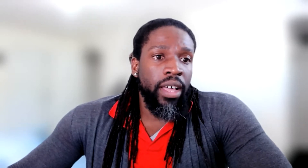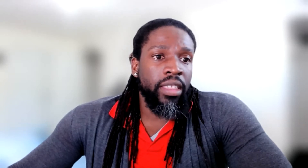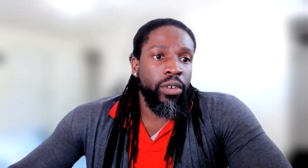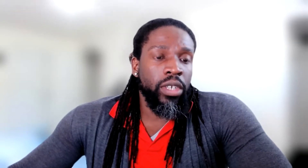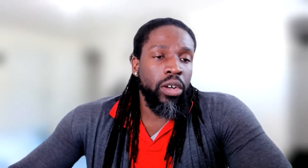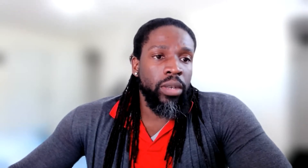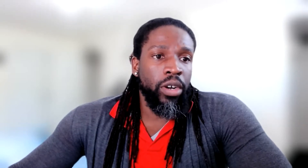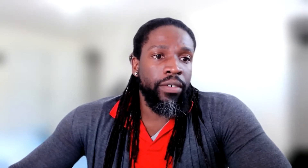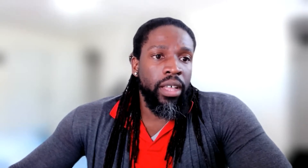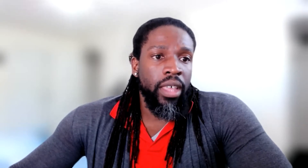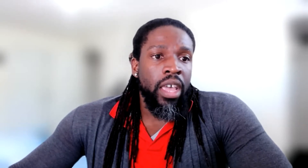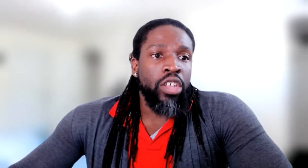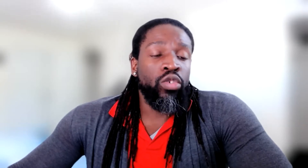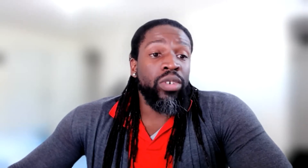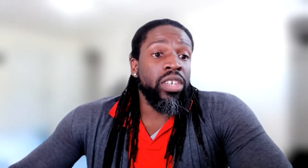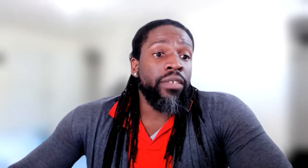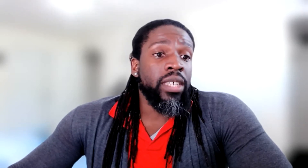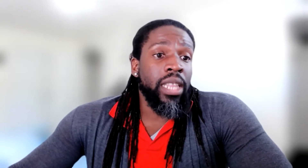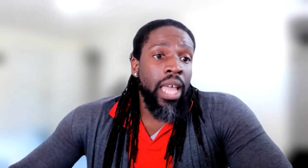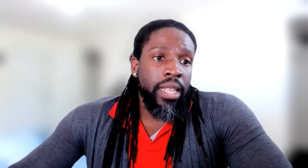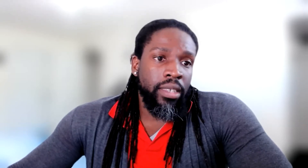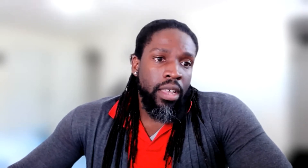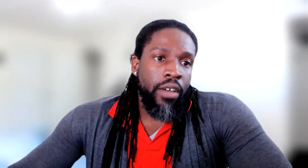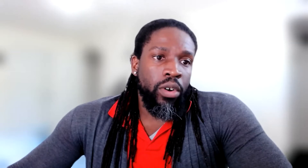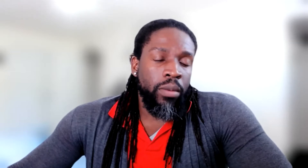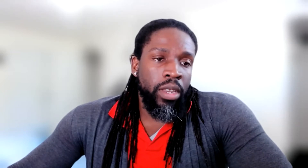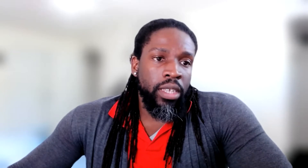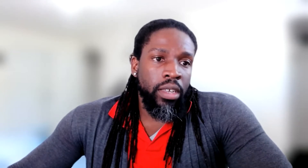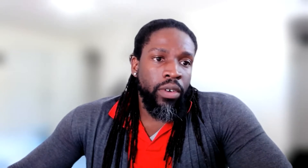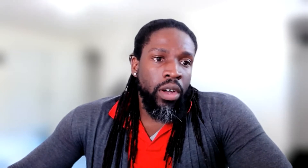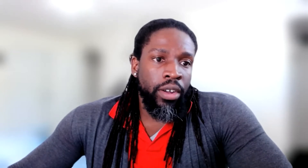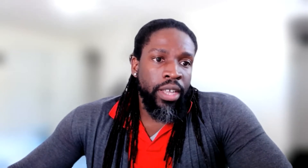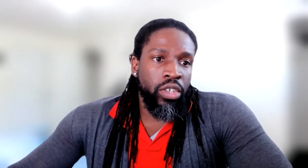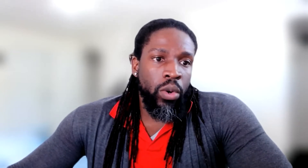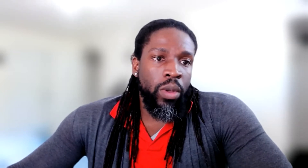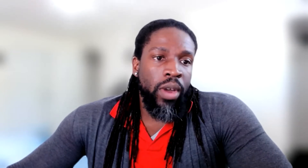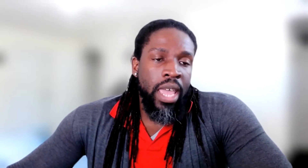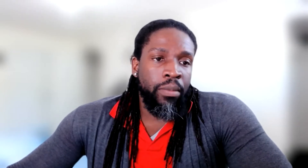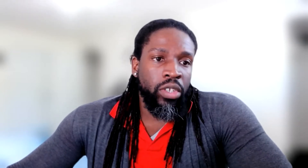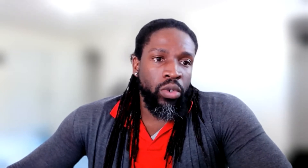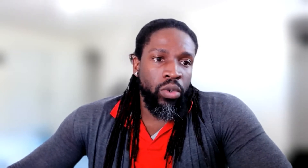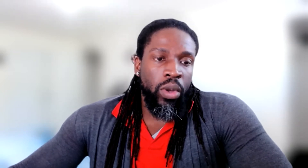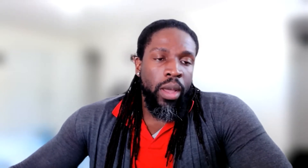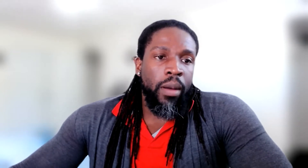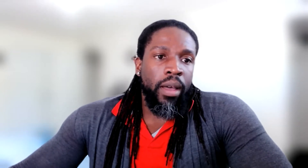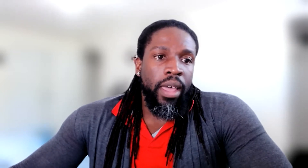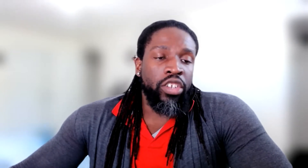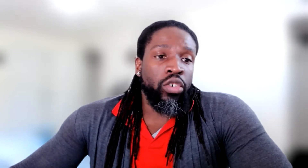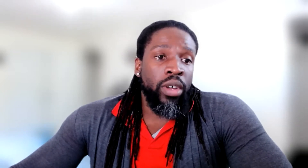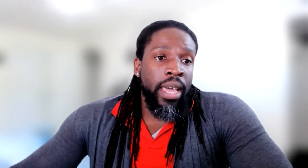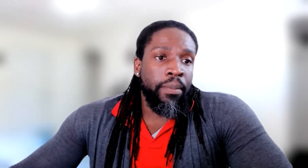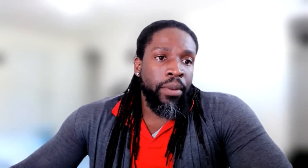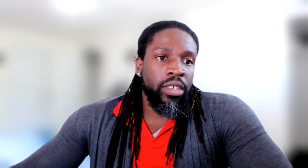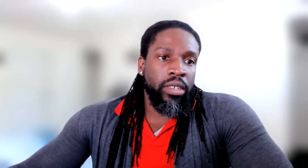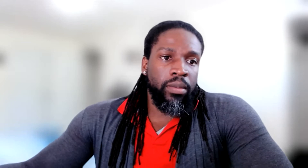Board of Health and the Fulton County Board of Health, to reserve slots for communities of color. And so we were able to